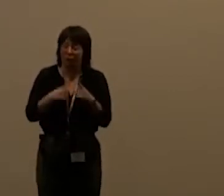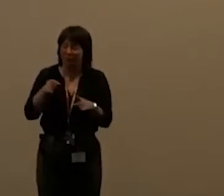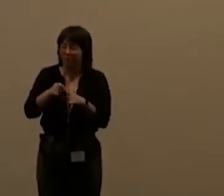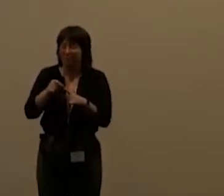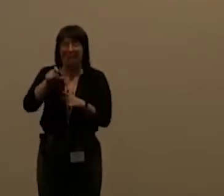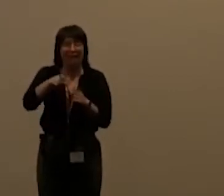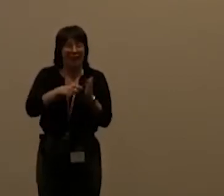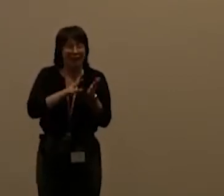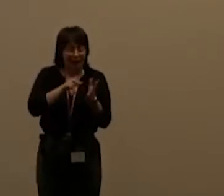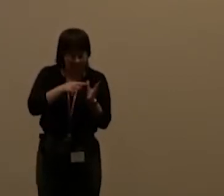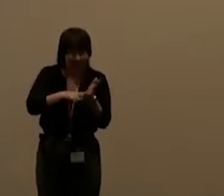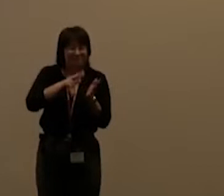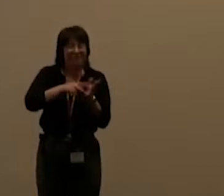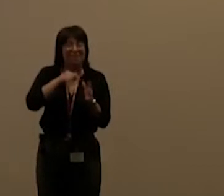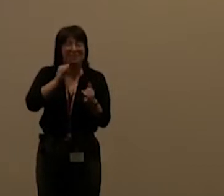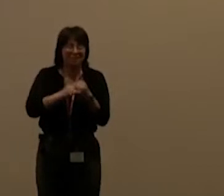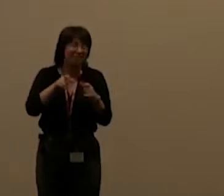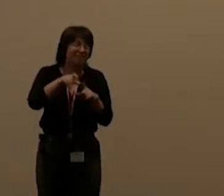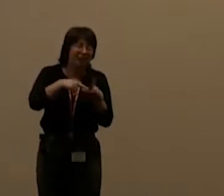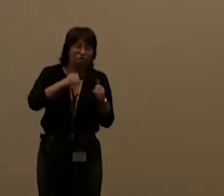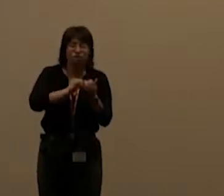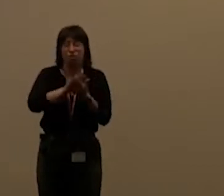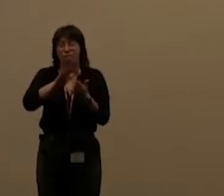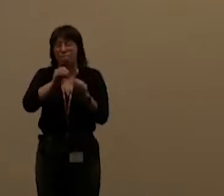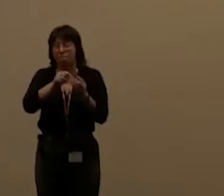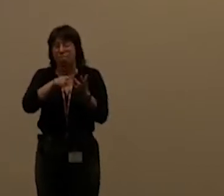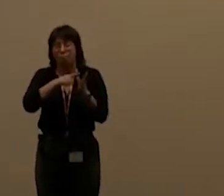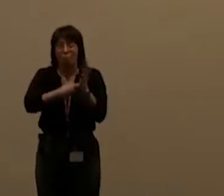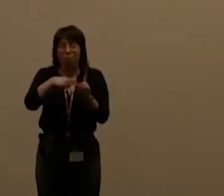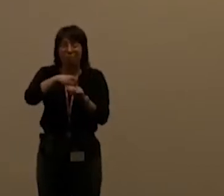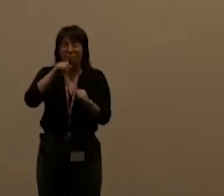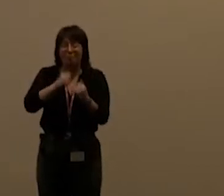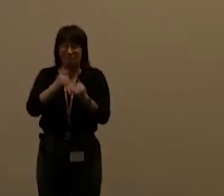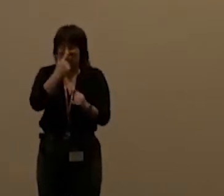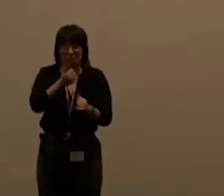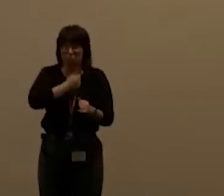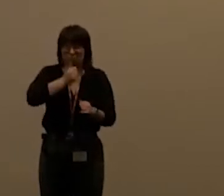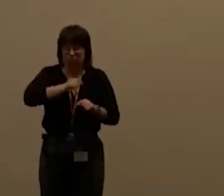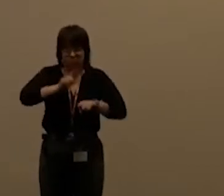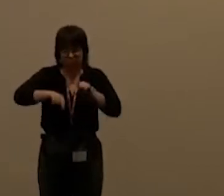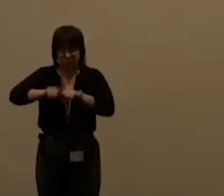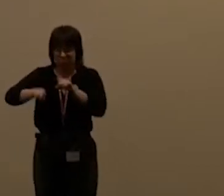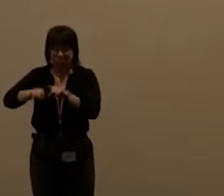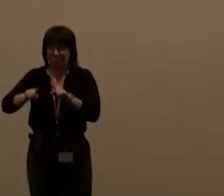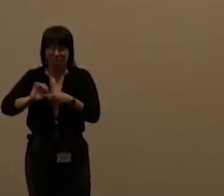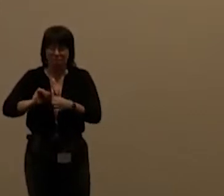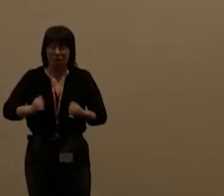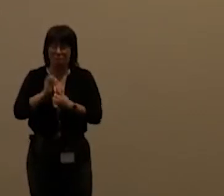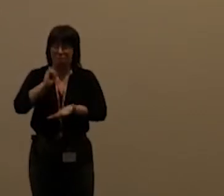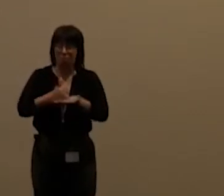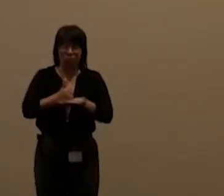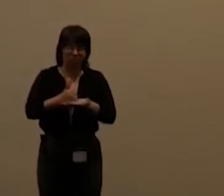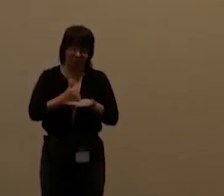Canvas applications, Power BI dashboards, and all that we can build. And we can use any of the Power Platform capabilities in